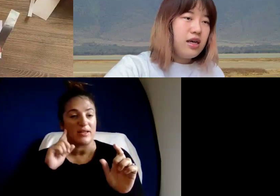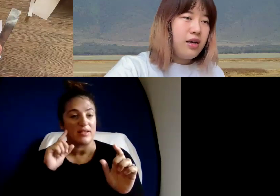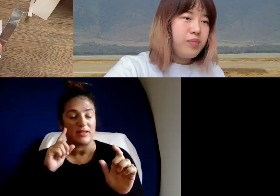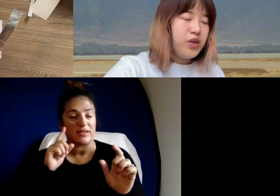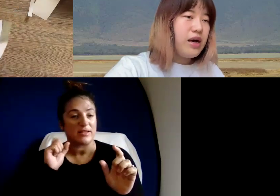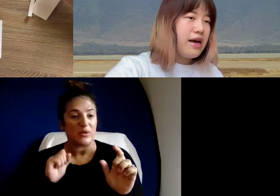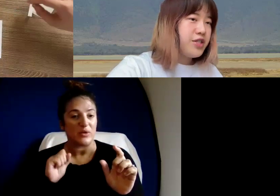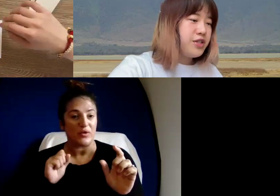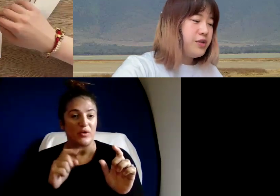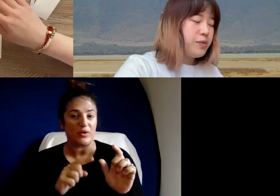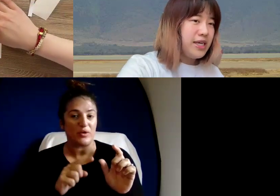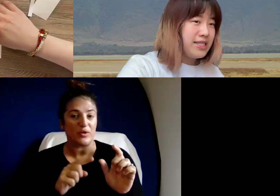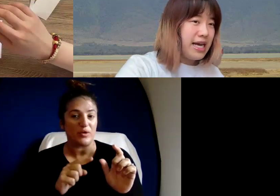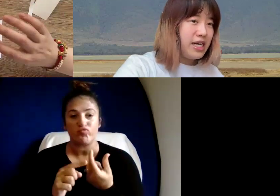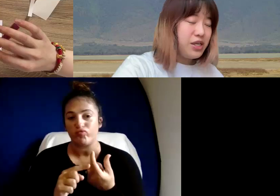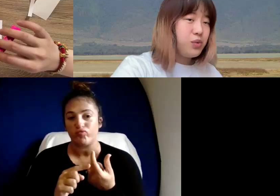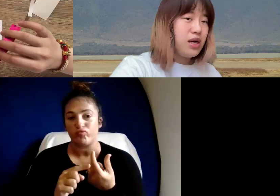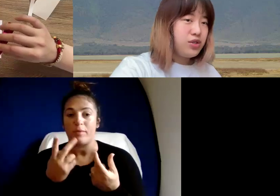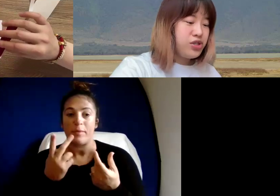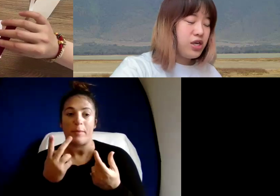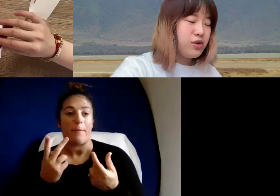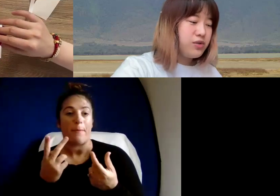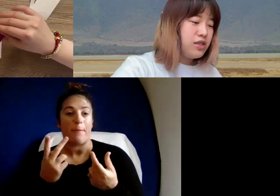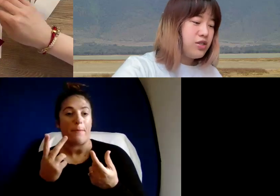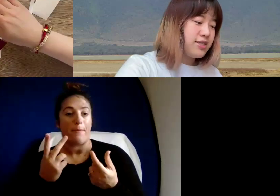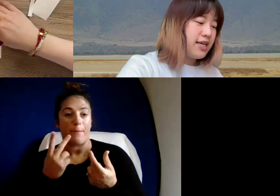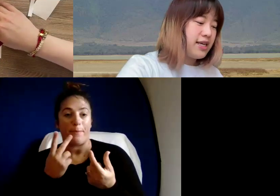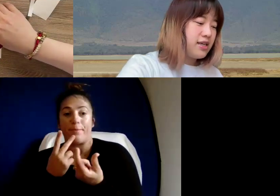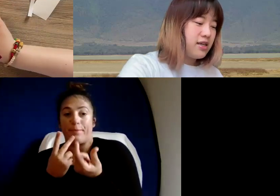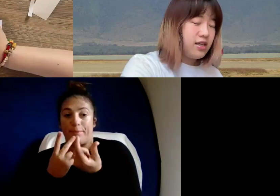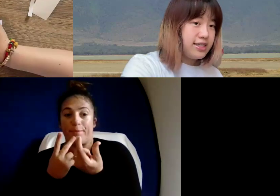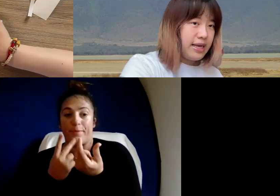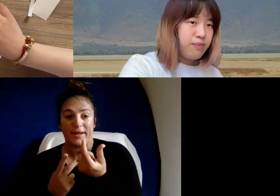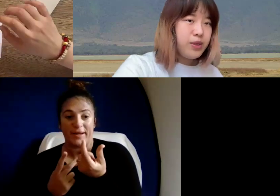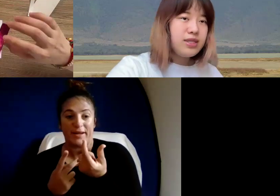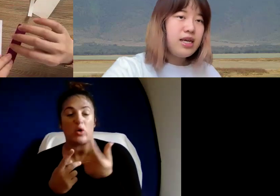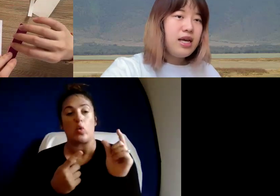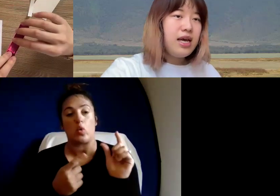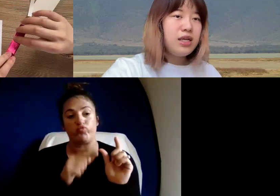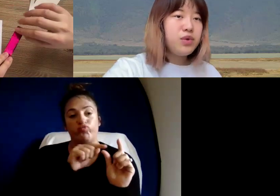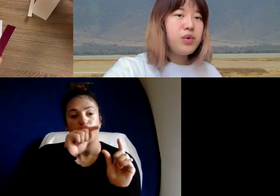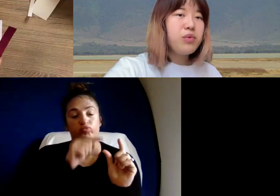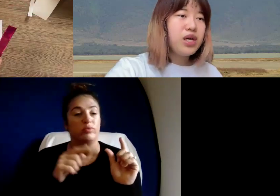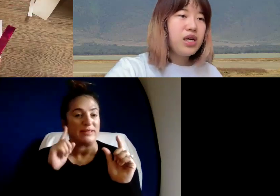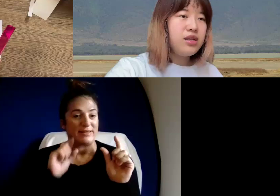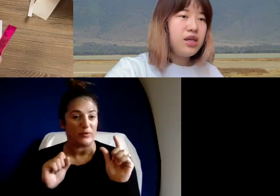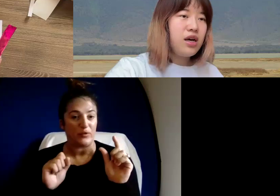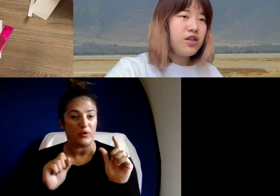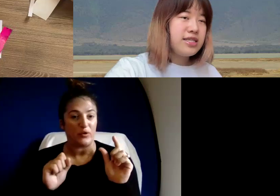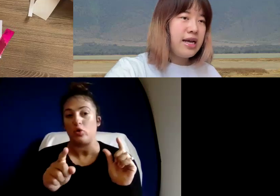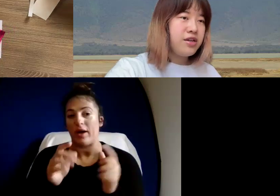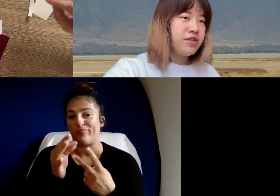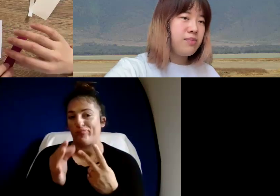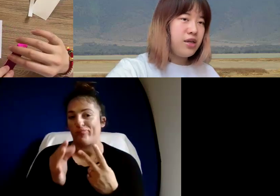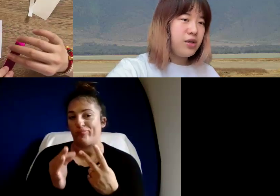And you'll have to pick a side you want to show, just like the examples, and we will work on the